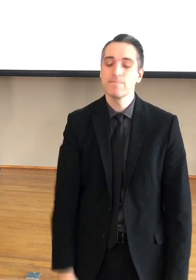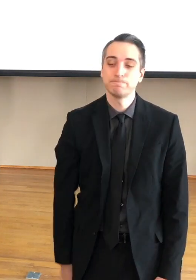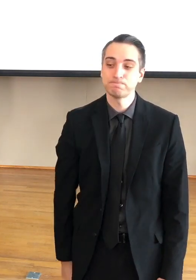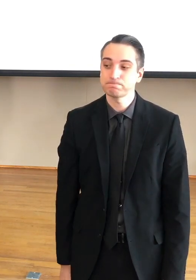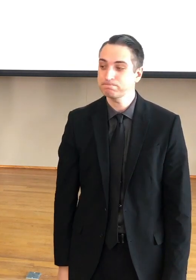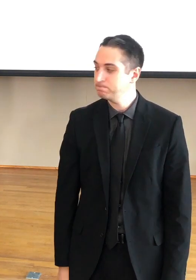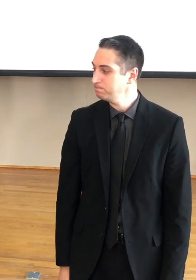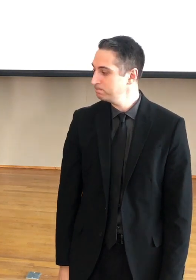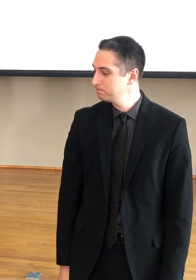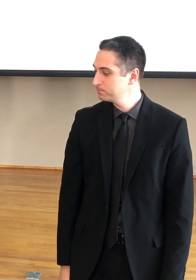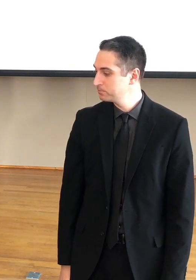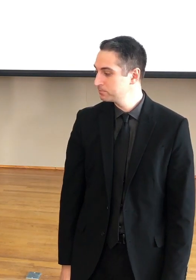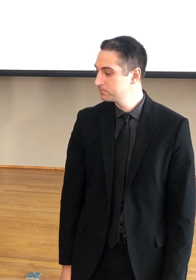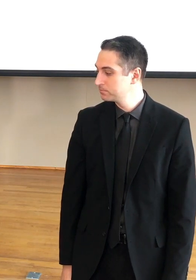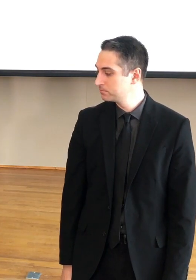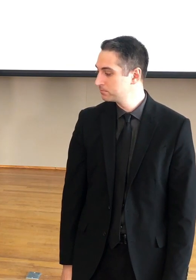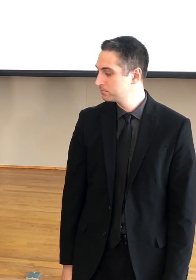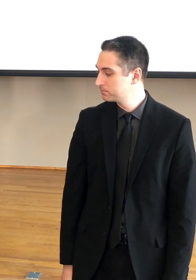766-7015.